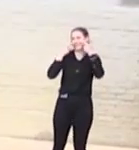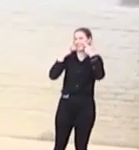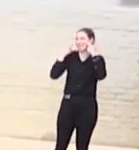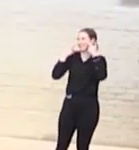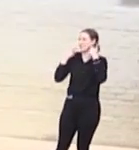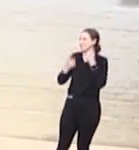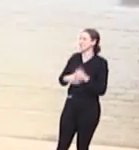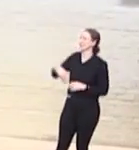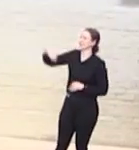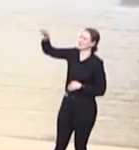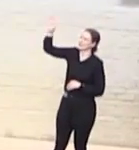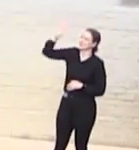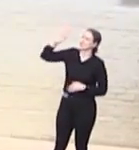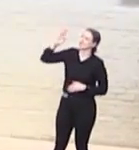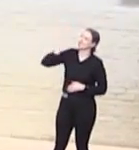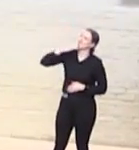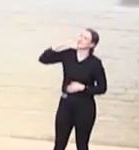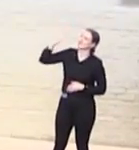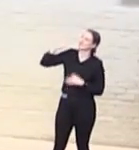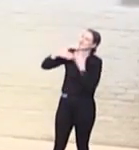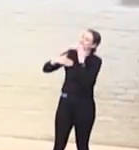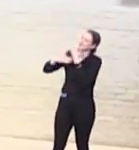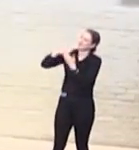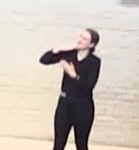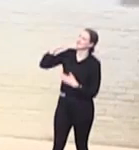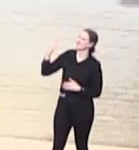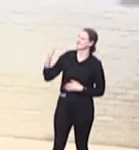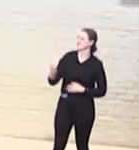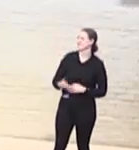laugh. You better thank God for that.